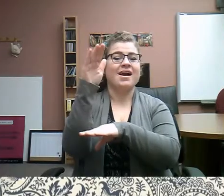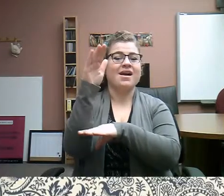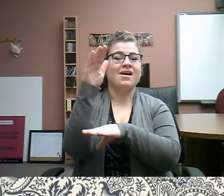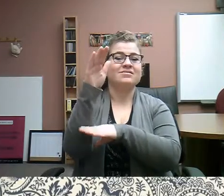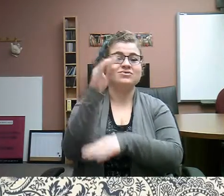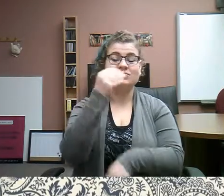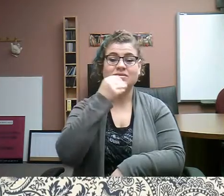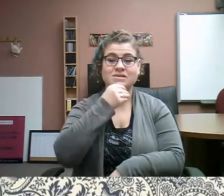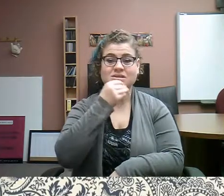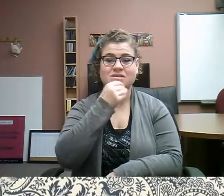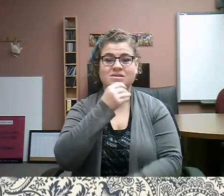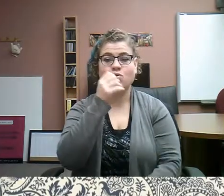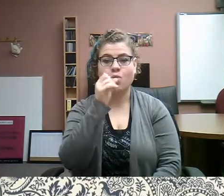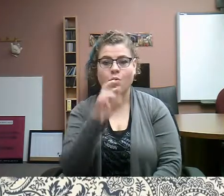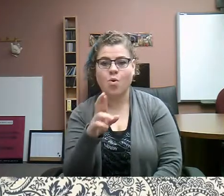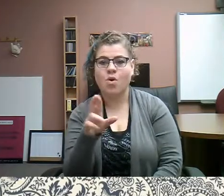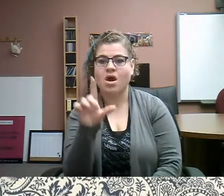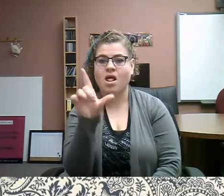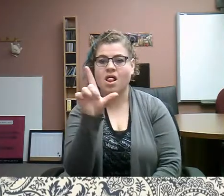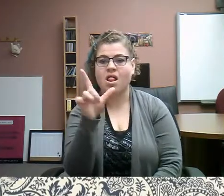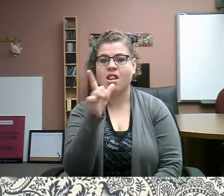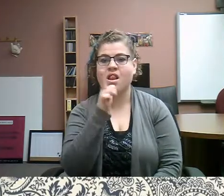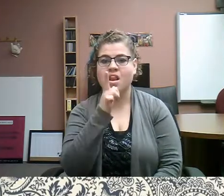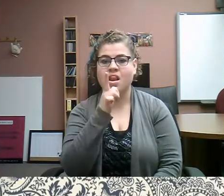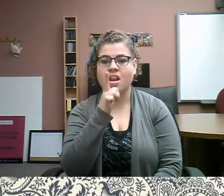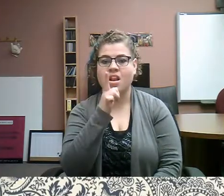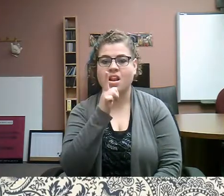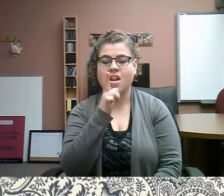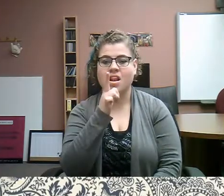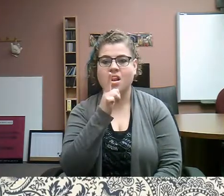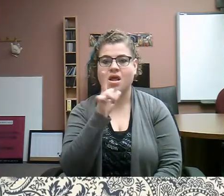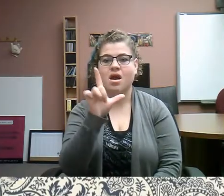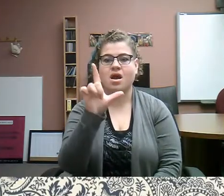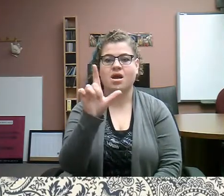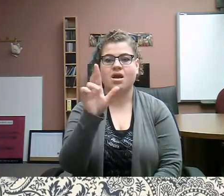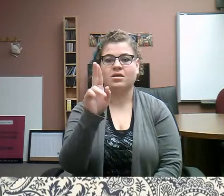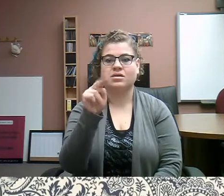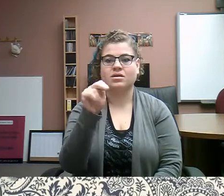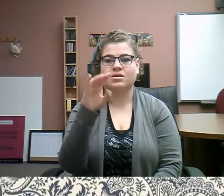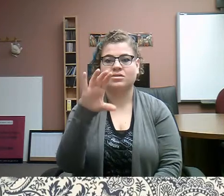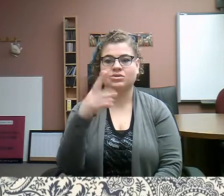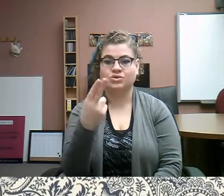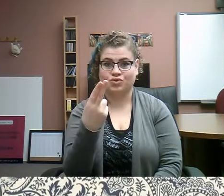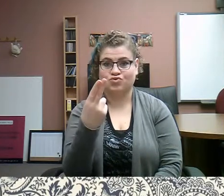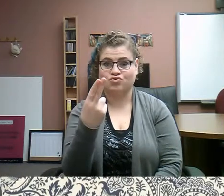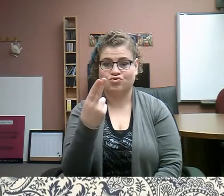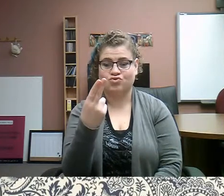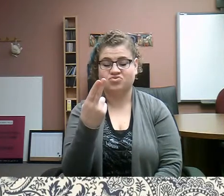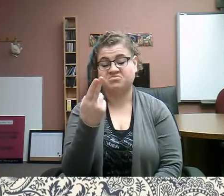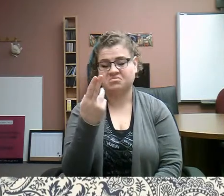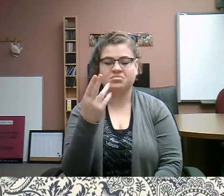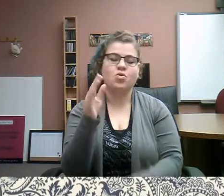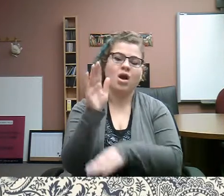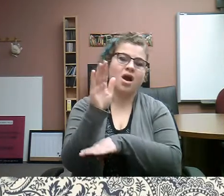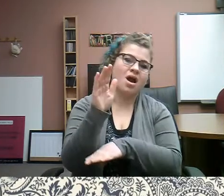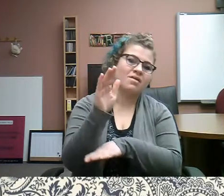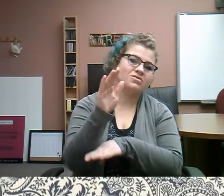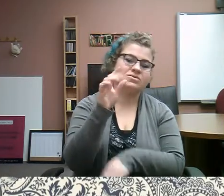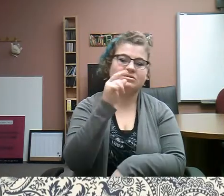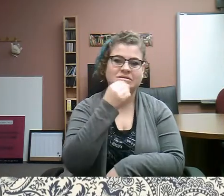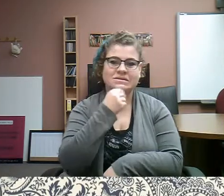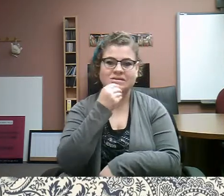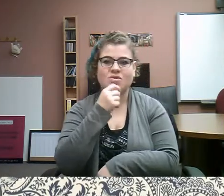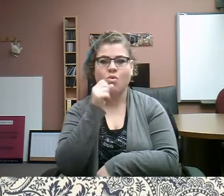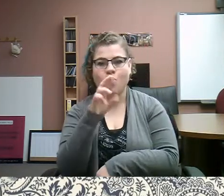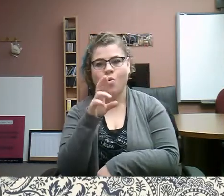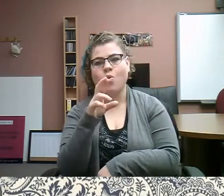Next, we have afternoon eat or lunch with the L on the chin just under the lip. So that's lunch.